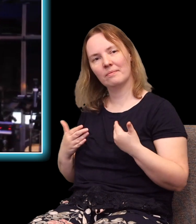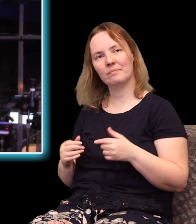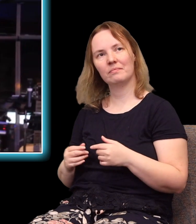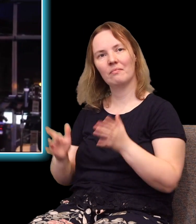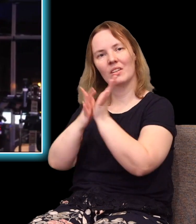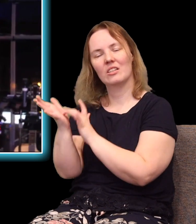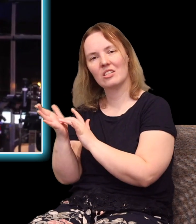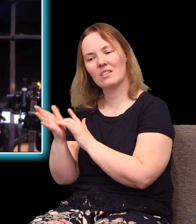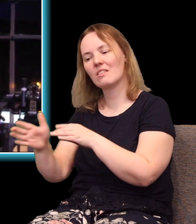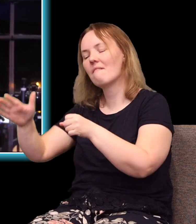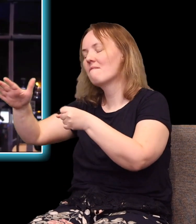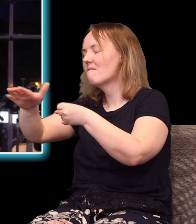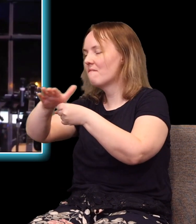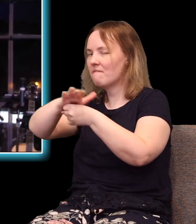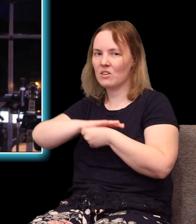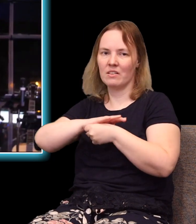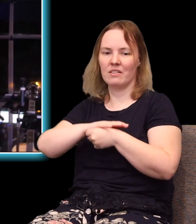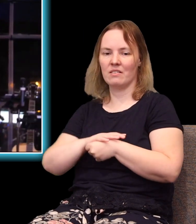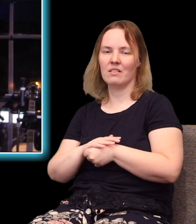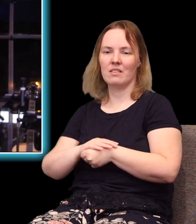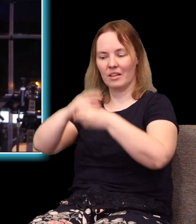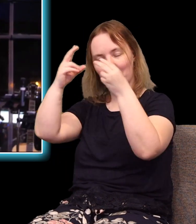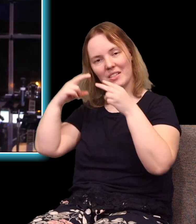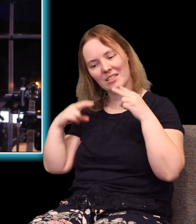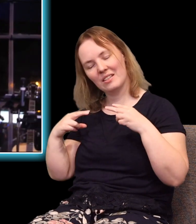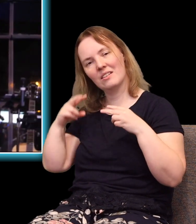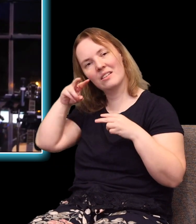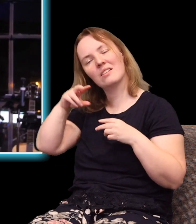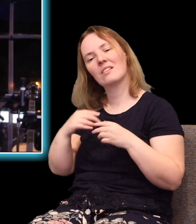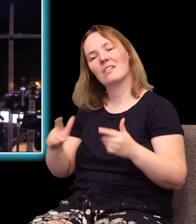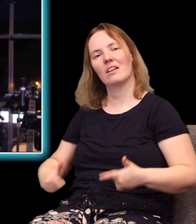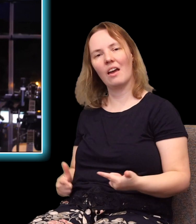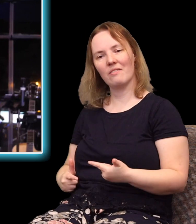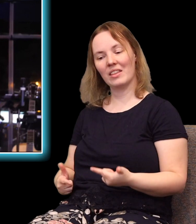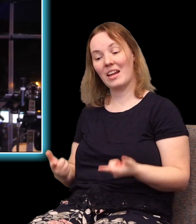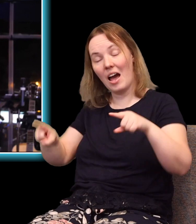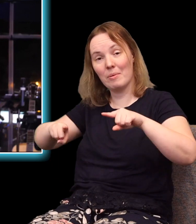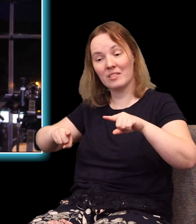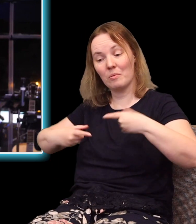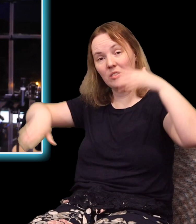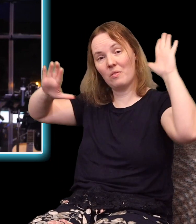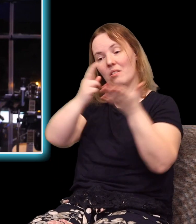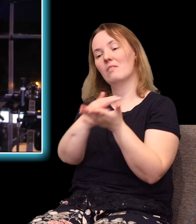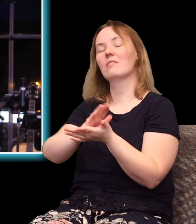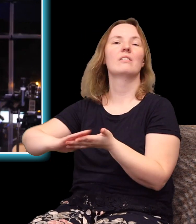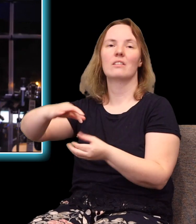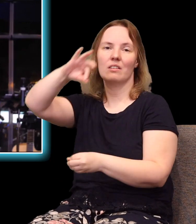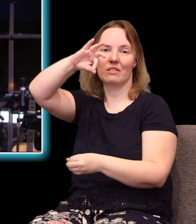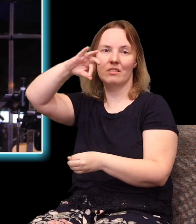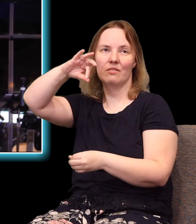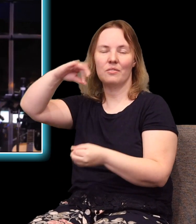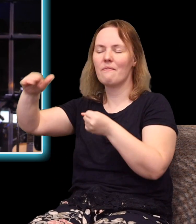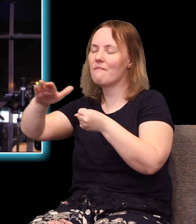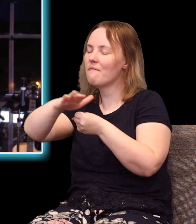experience, the joy of that. Jesus fully visible in your life, Paul says. And that happens when you give yourself over to the Holy Spirit